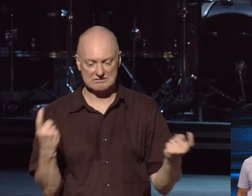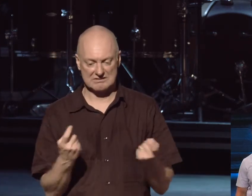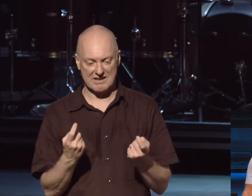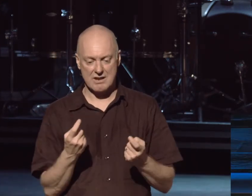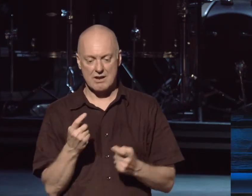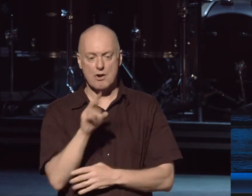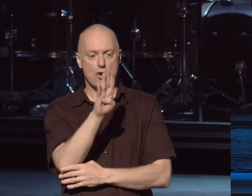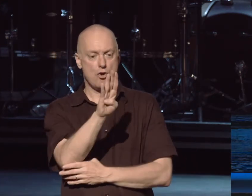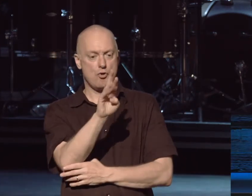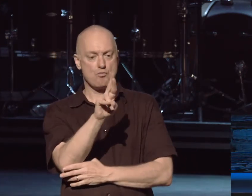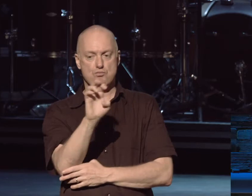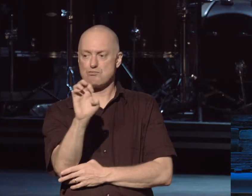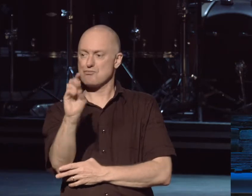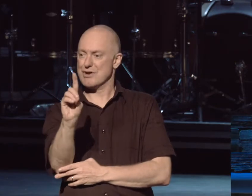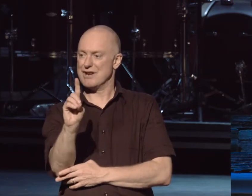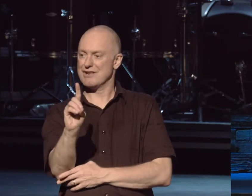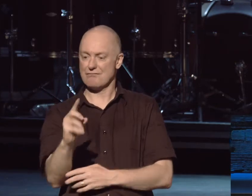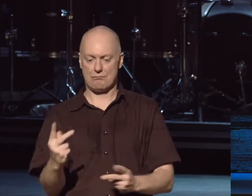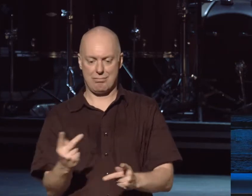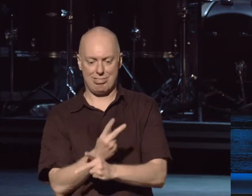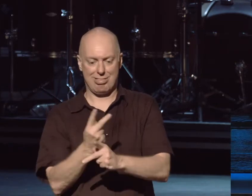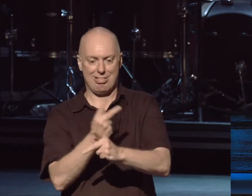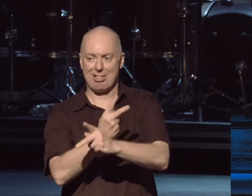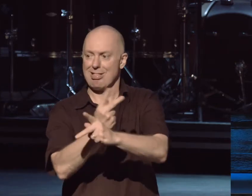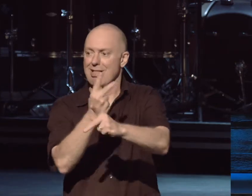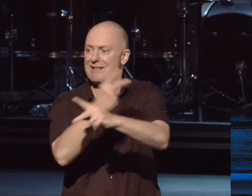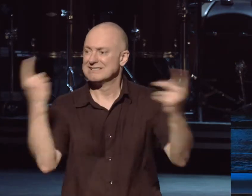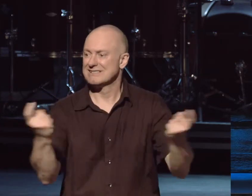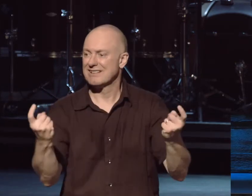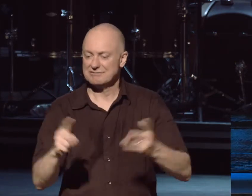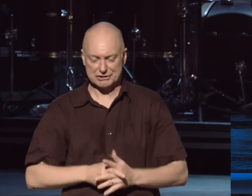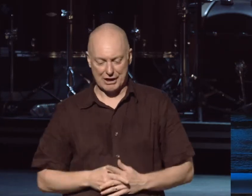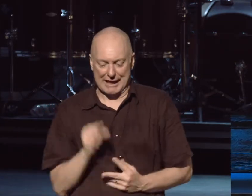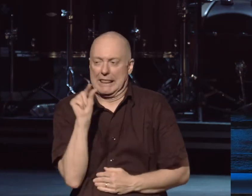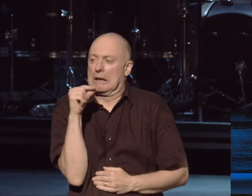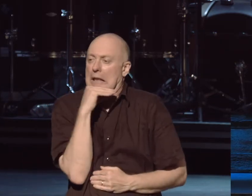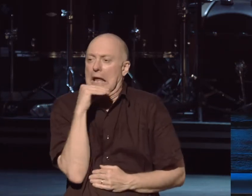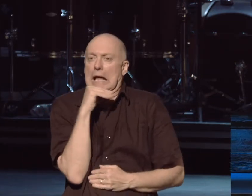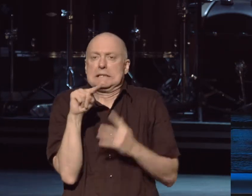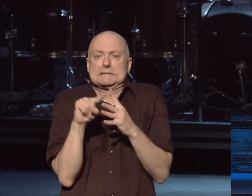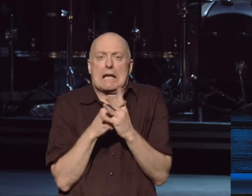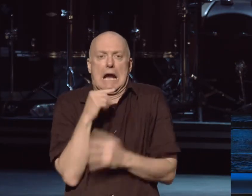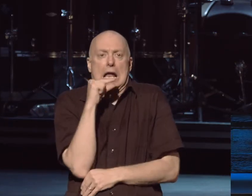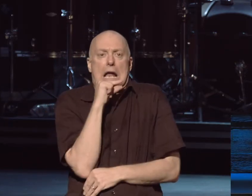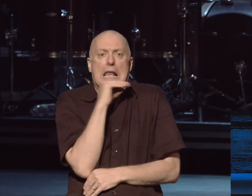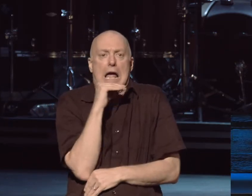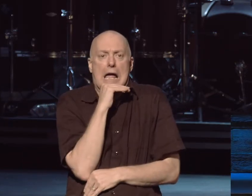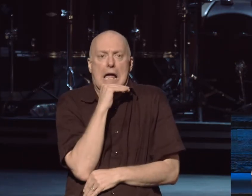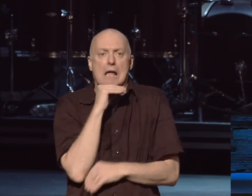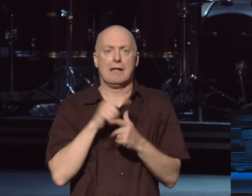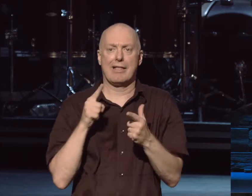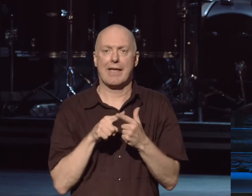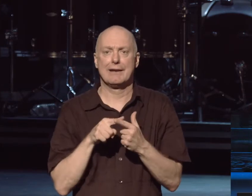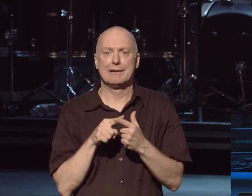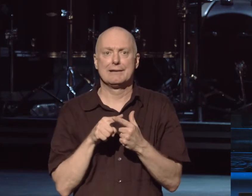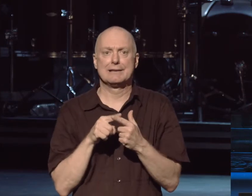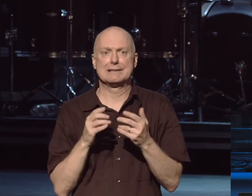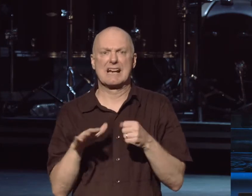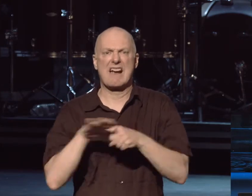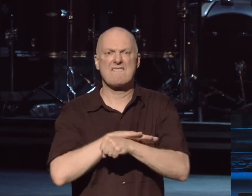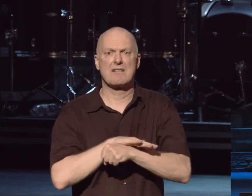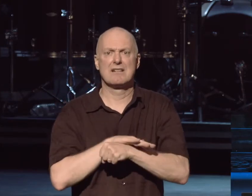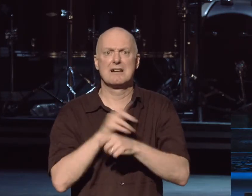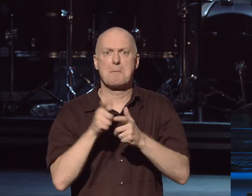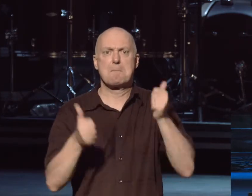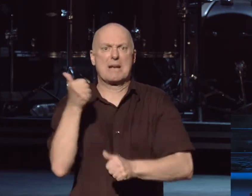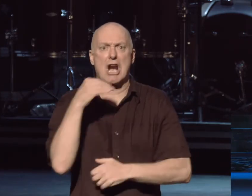It will breed more sin. It's devastating to see what starts off as a little lie. But in order to cover the little lie, you got to tell a bit of a greater lie. In